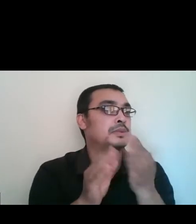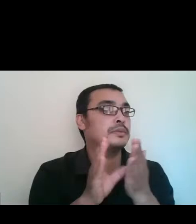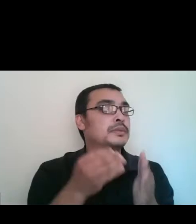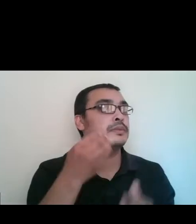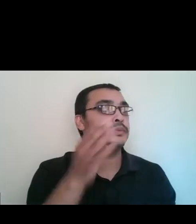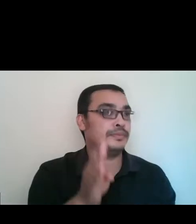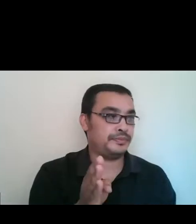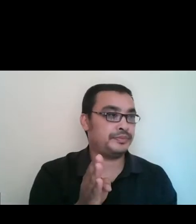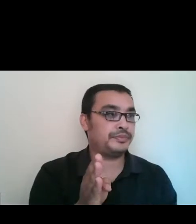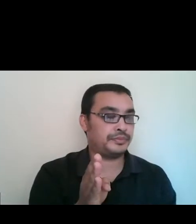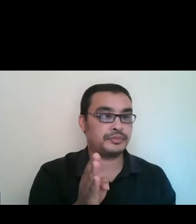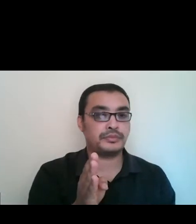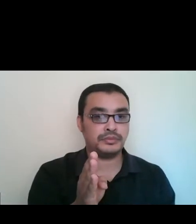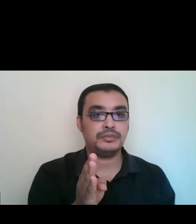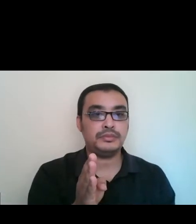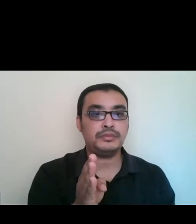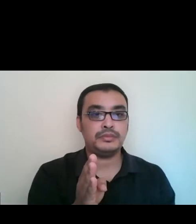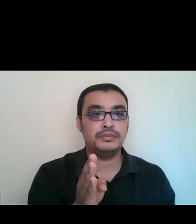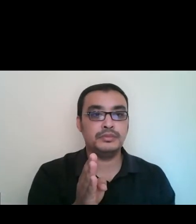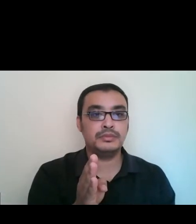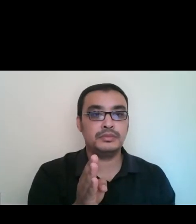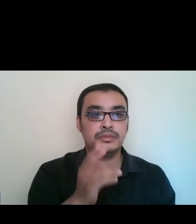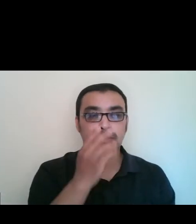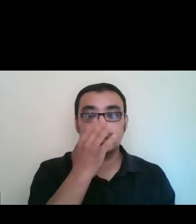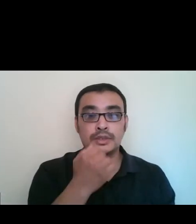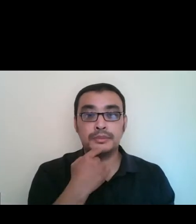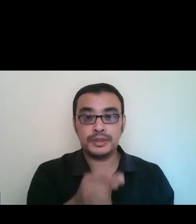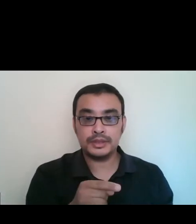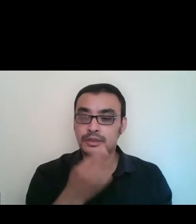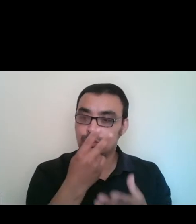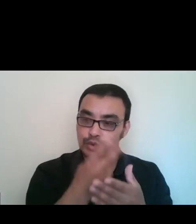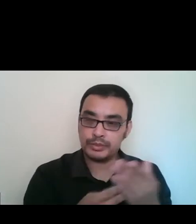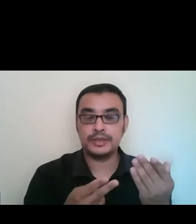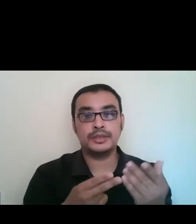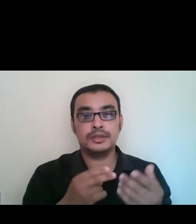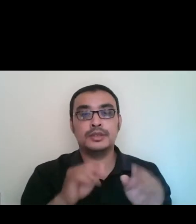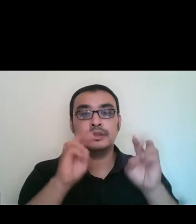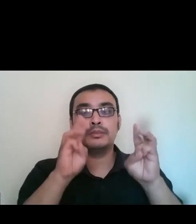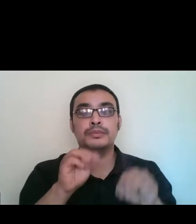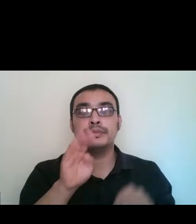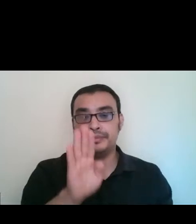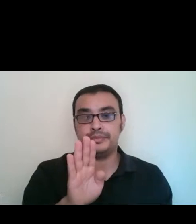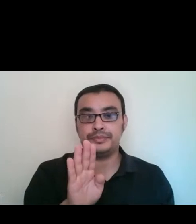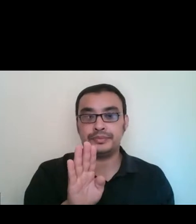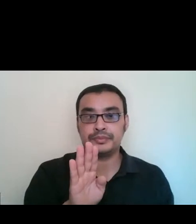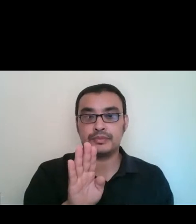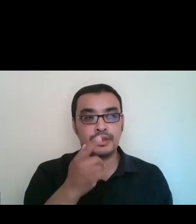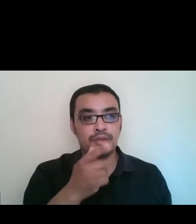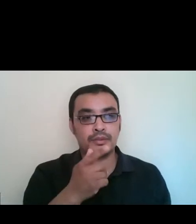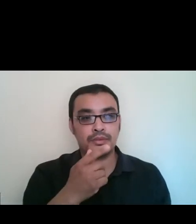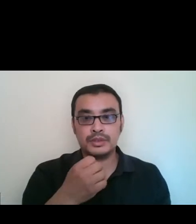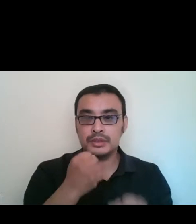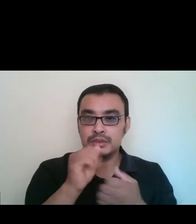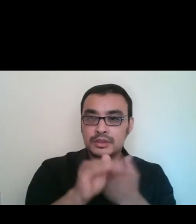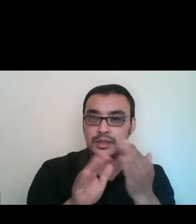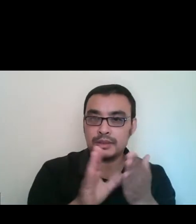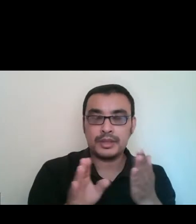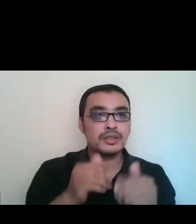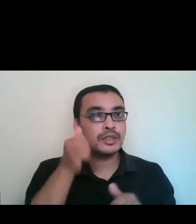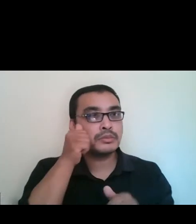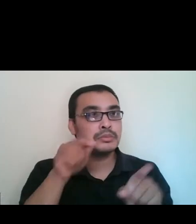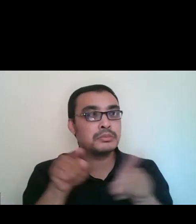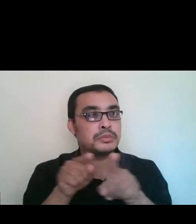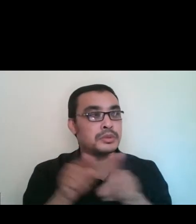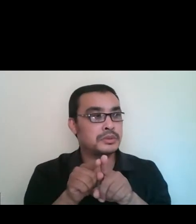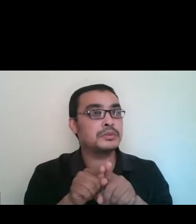coexisting platform. Because both are very important. The energy of young people and the experience of the